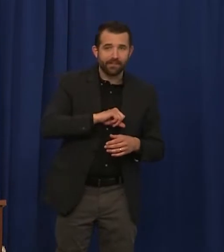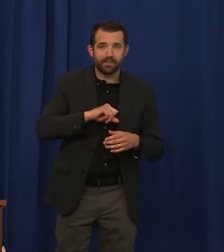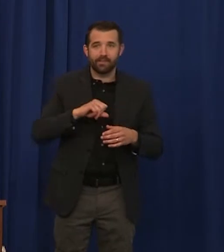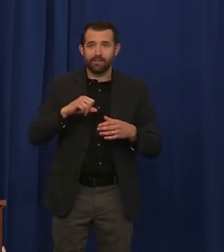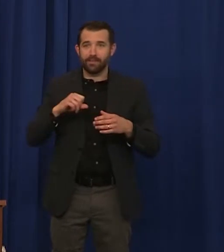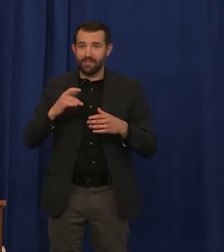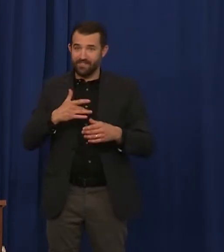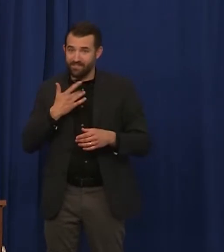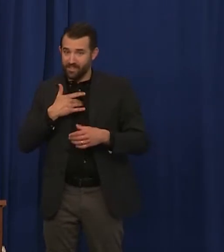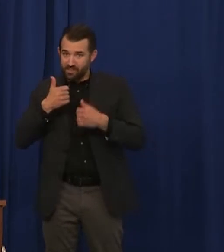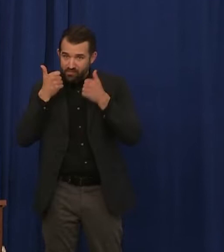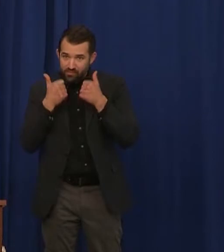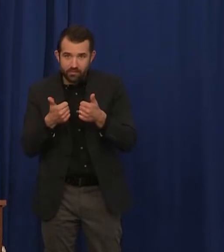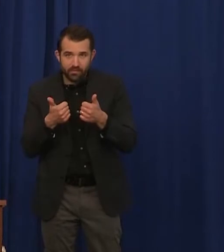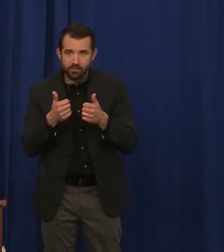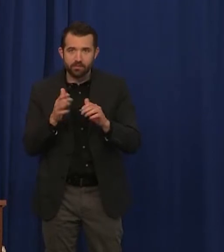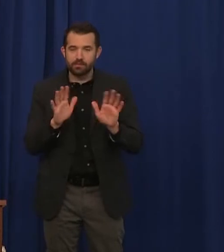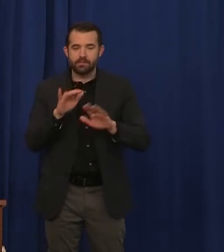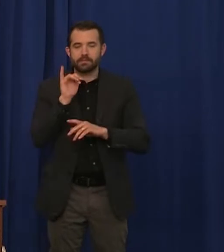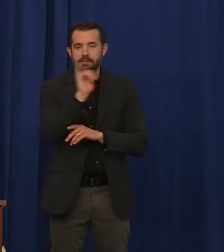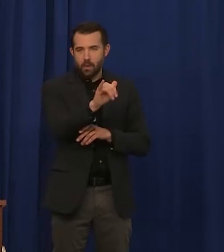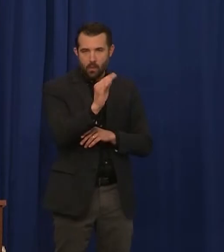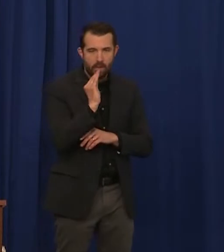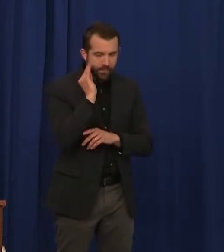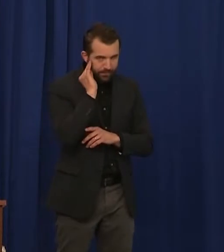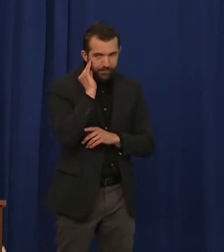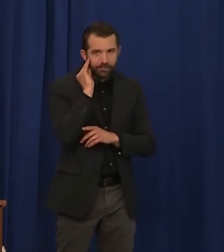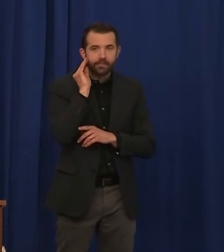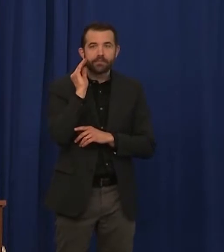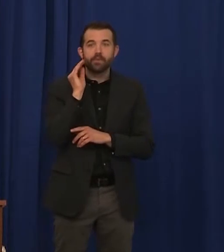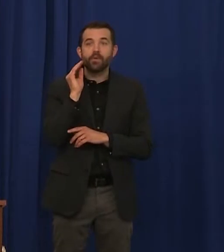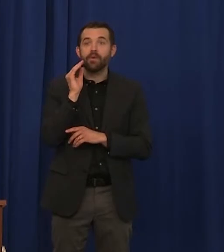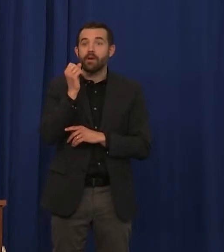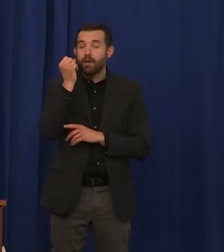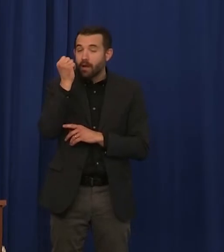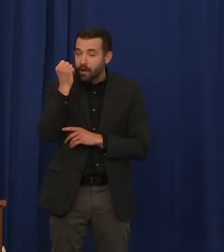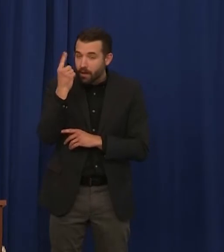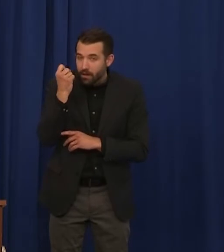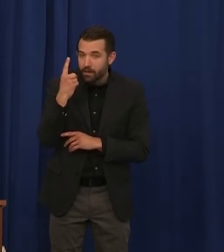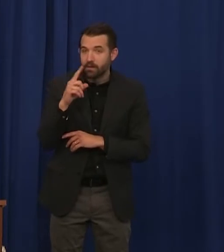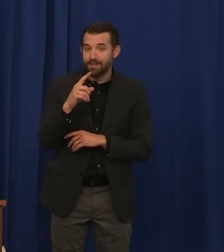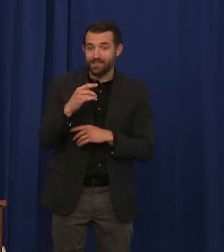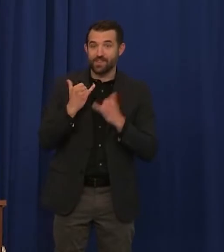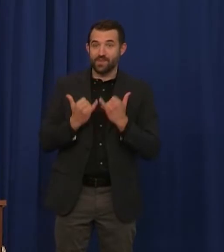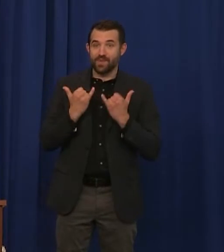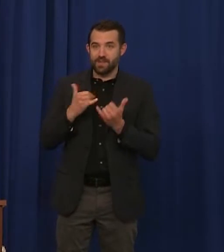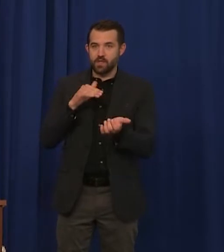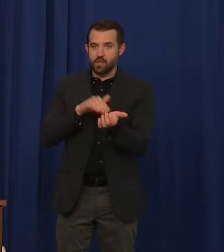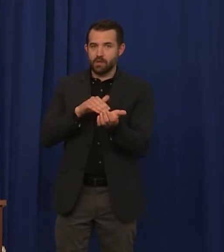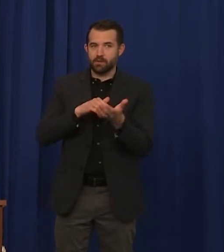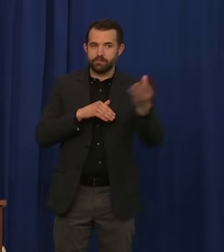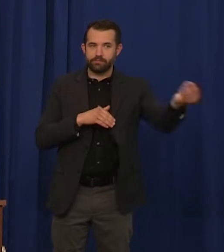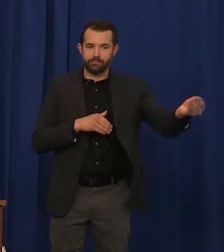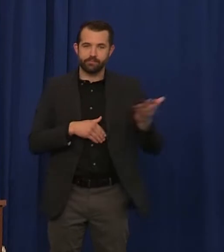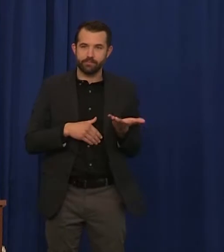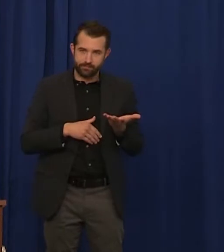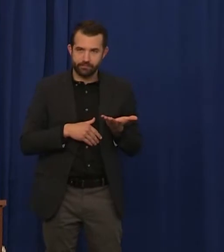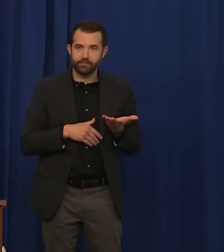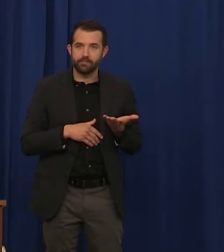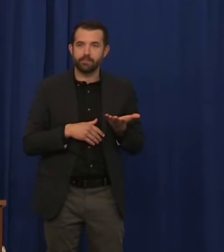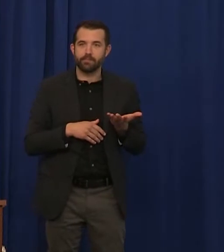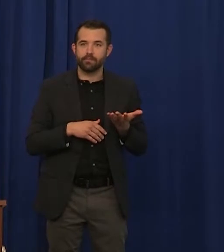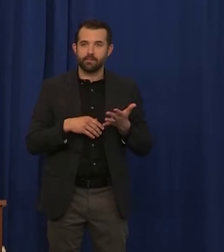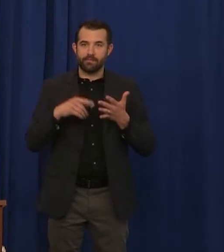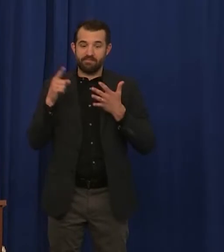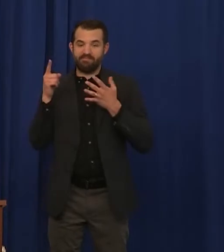coming in, just stay home. And their doctor would then notify Maine CDC that they've got a probable case. No